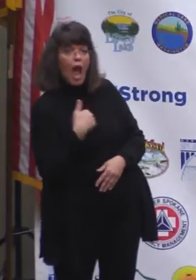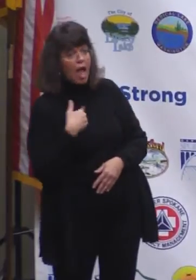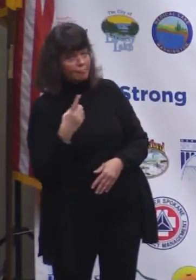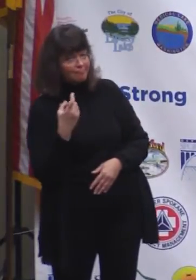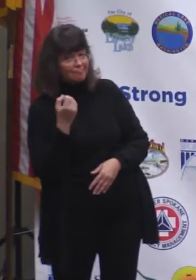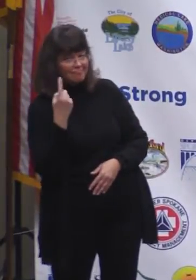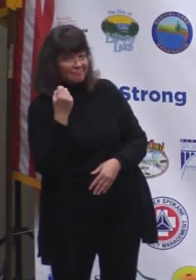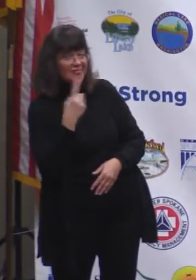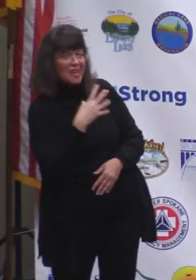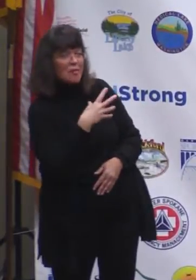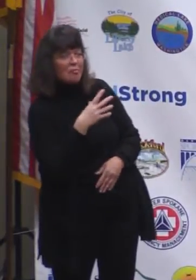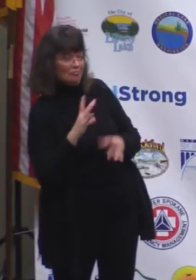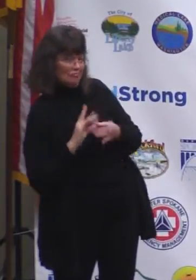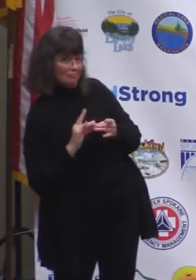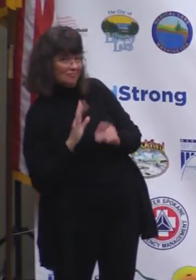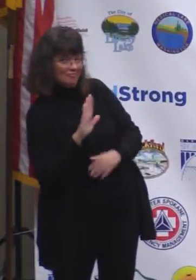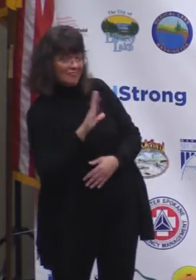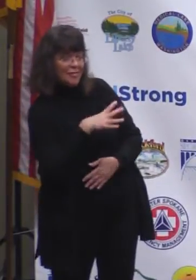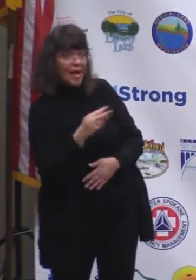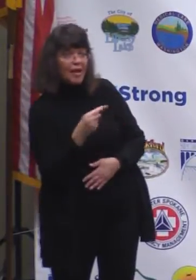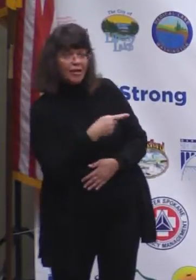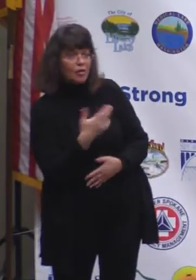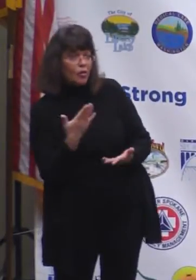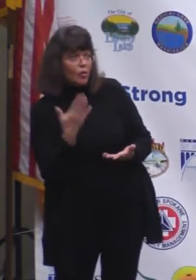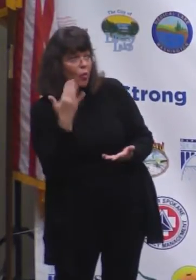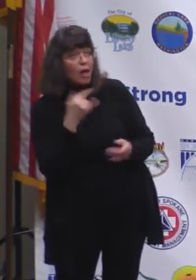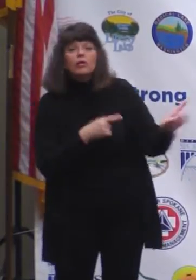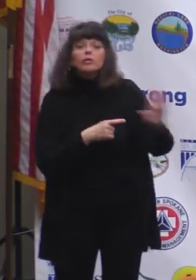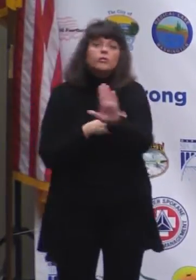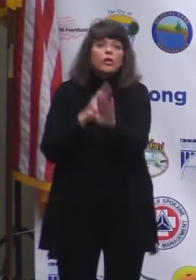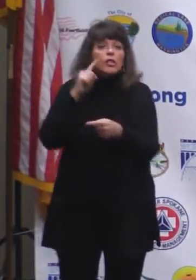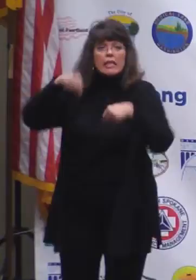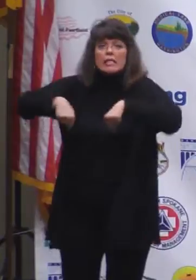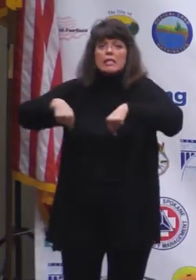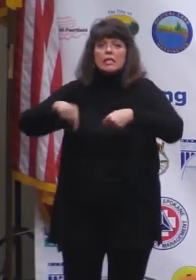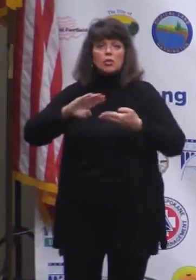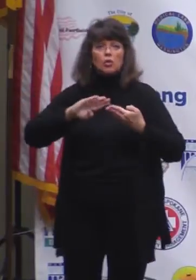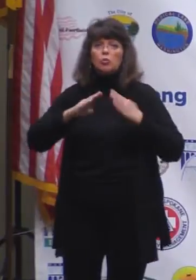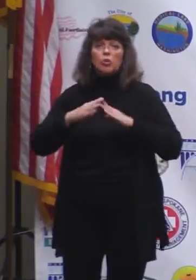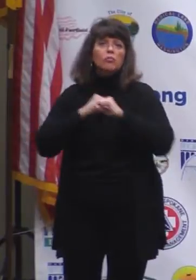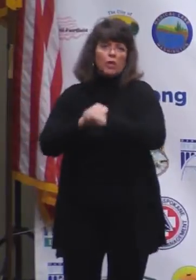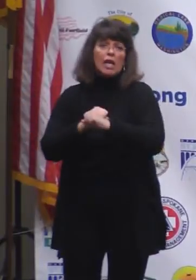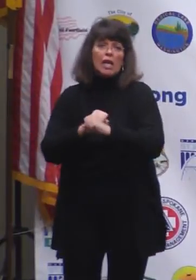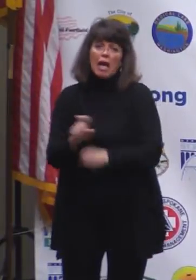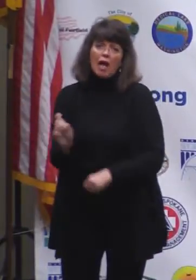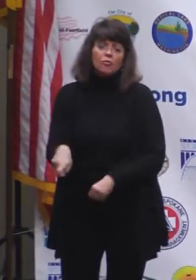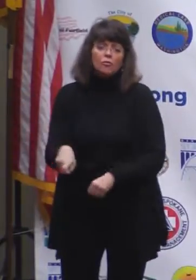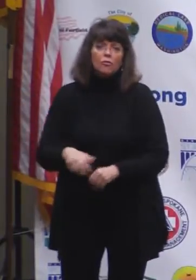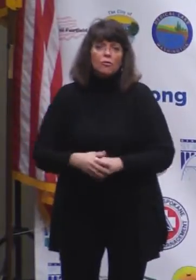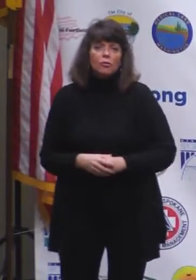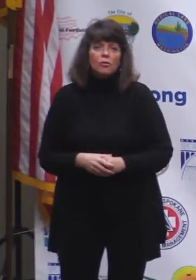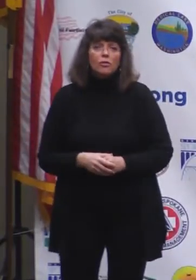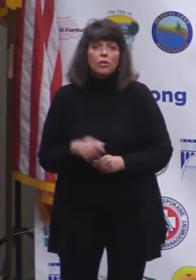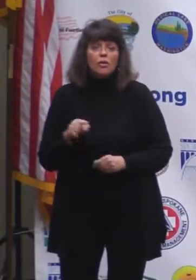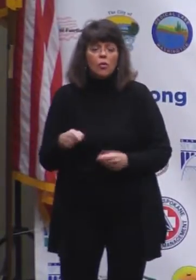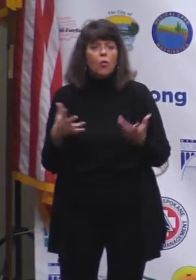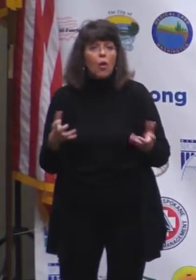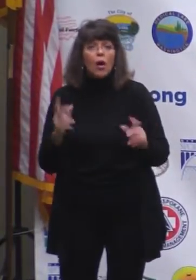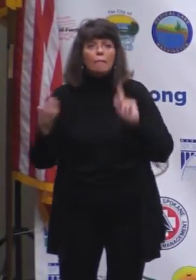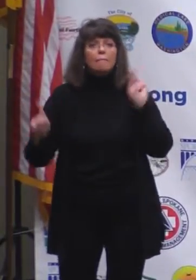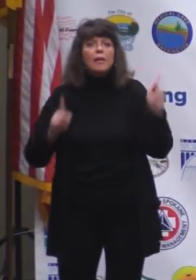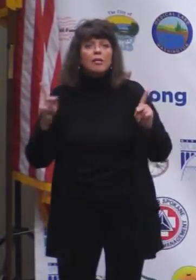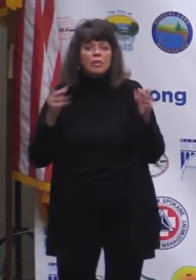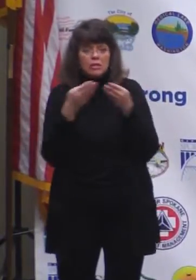to our community. Well, we have to protect our community. This is about public safety. This is about a healthy community, and we have